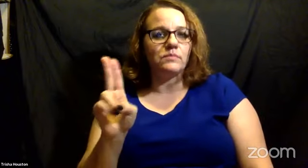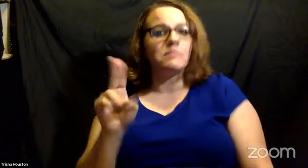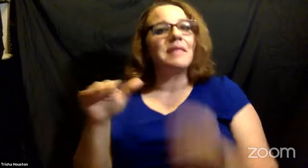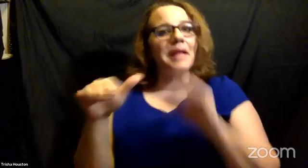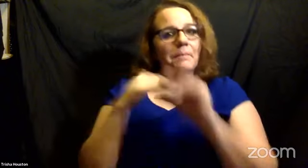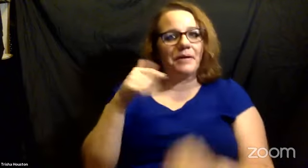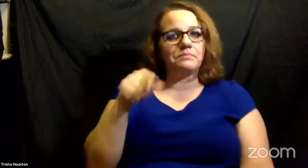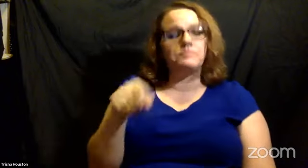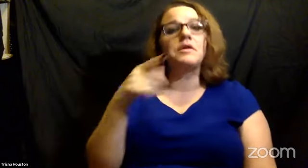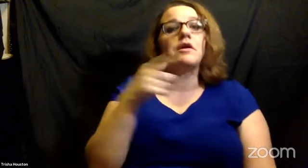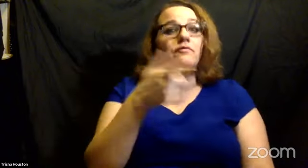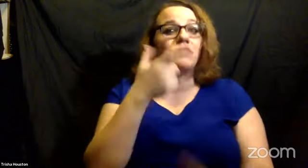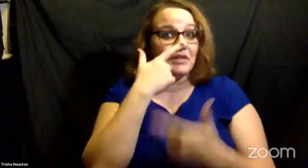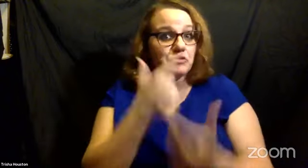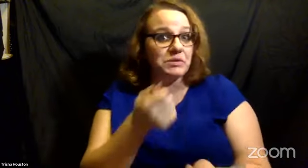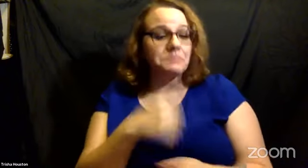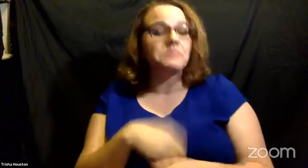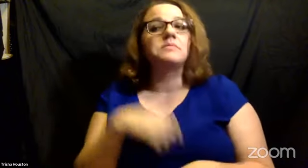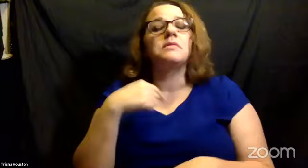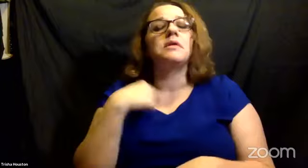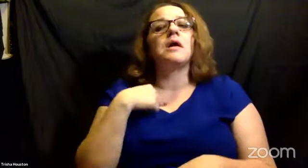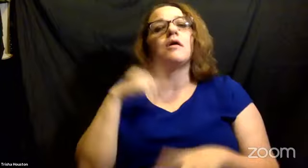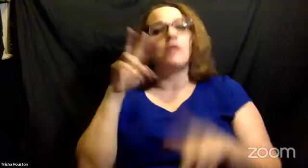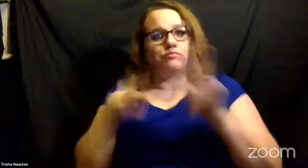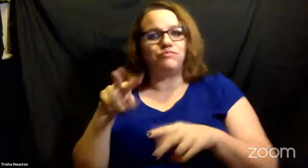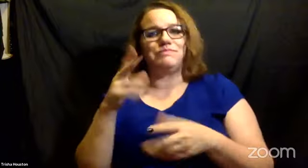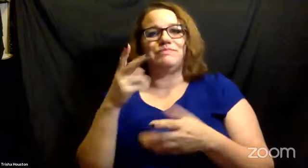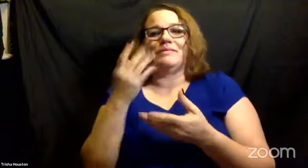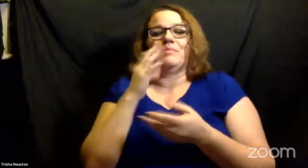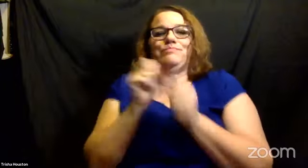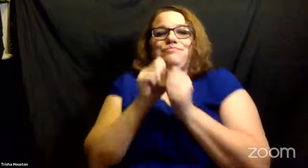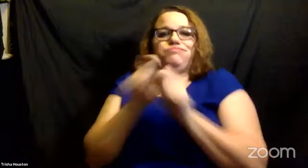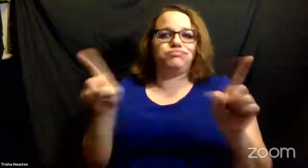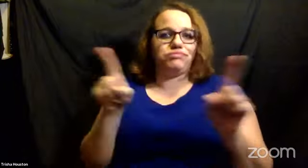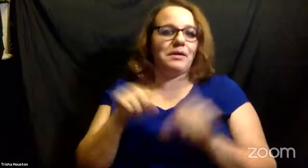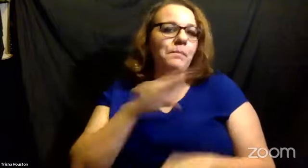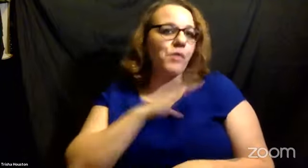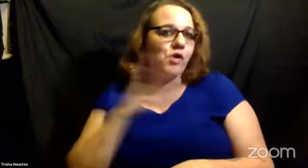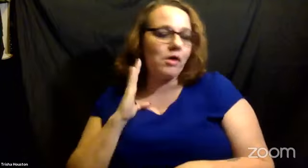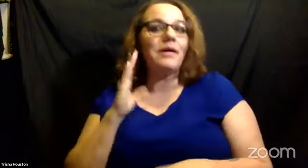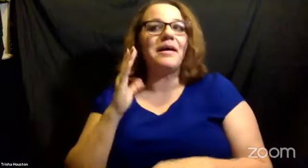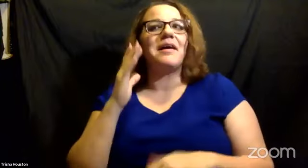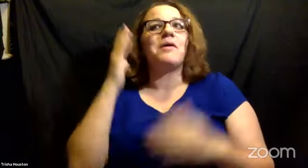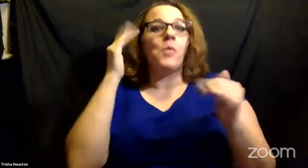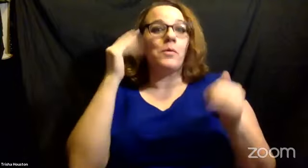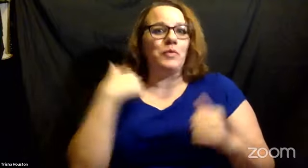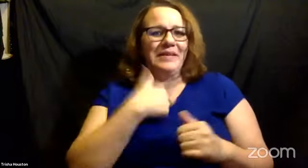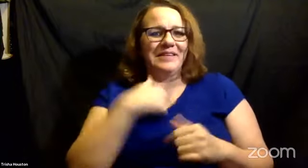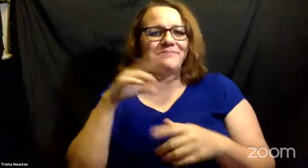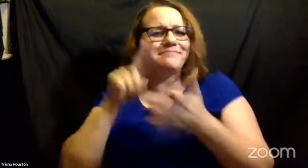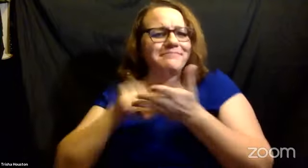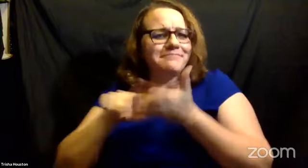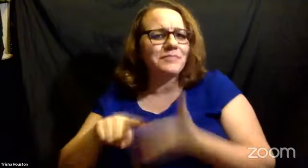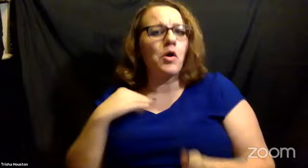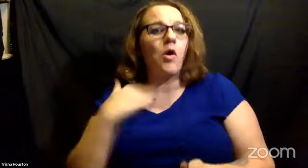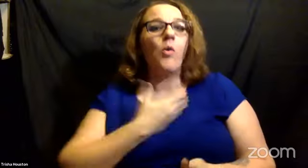trisha.h@csufresno.edu. So email that to me, your letter of interest. I will take a look at that, get that out to the board, and